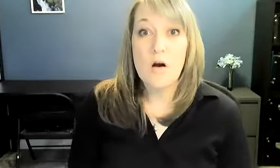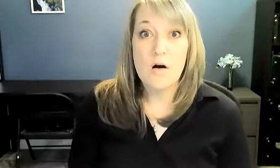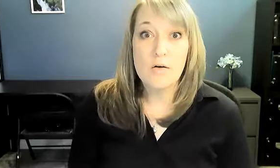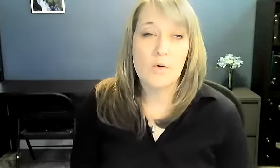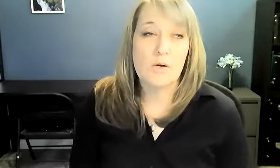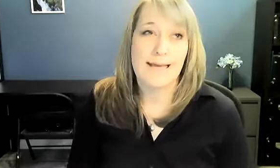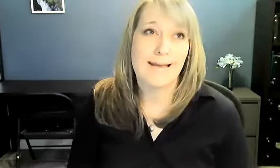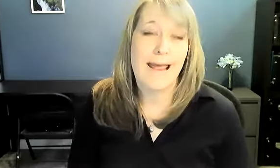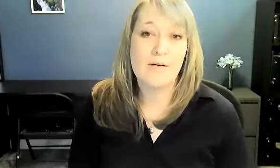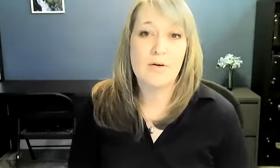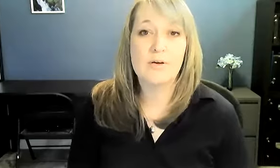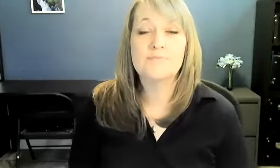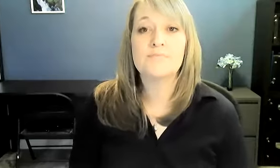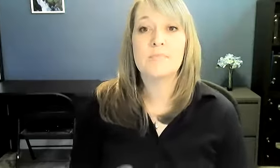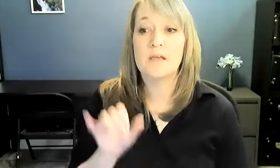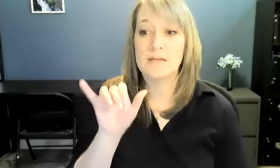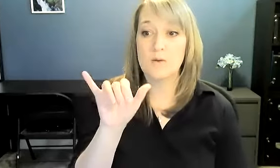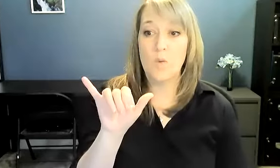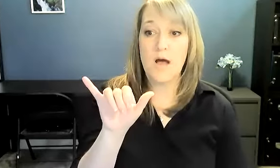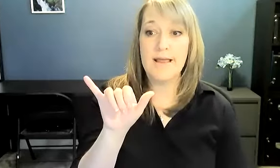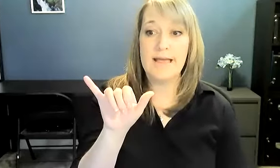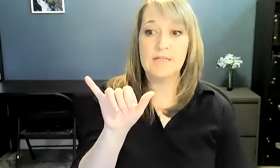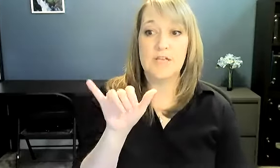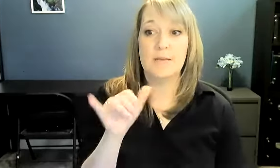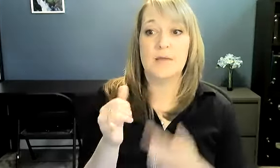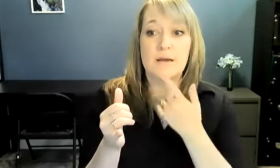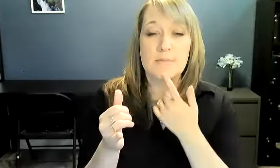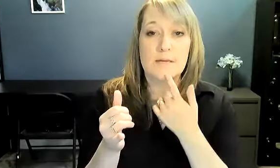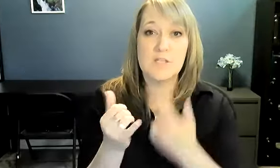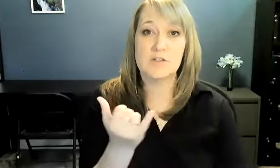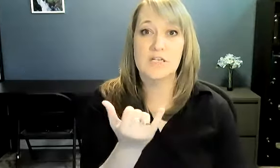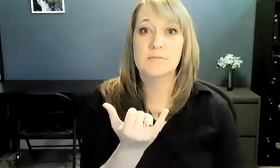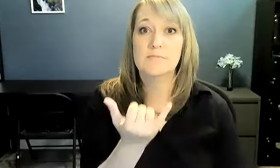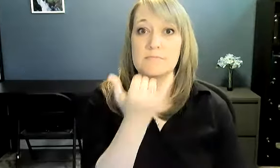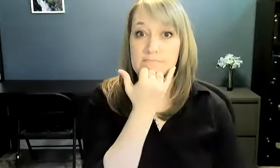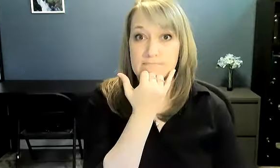Wrong, or like an error, is a wide hand shape that comes up to your chin.